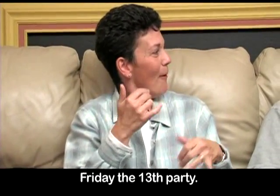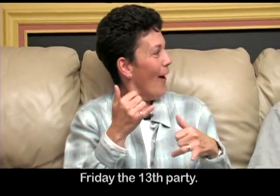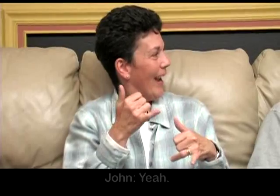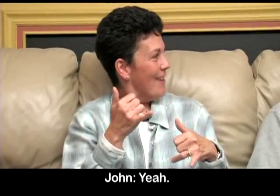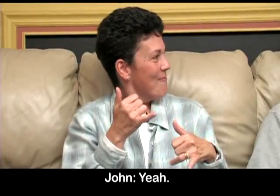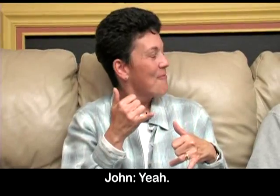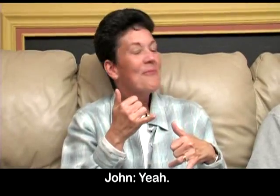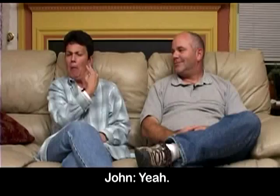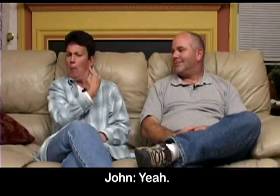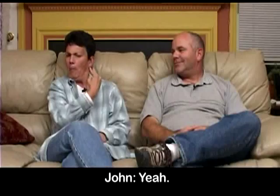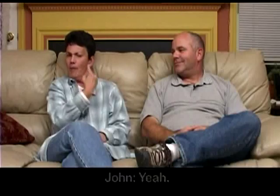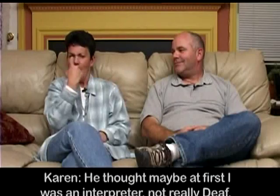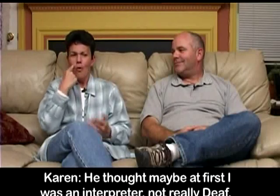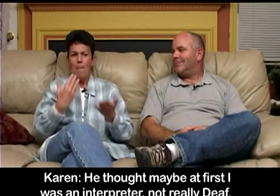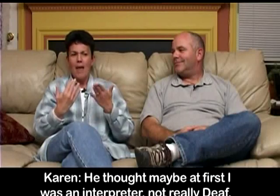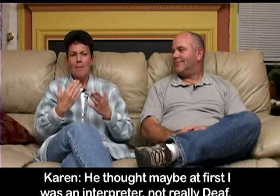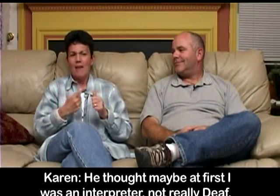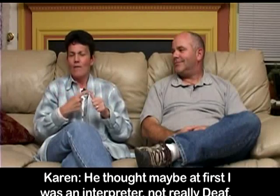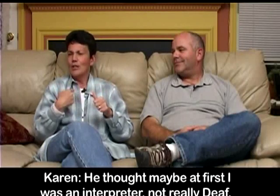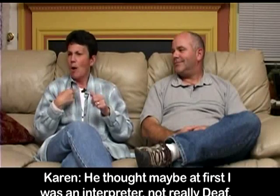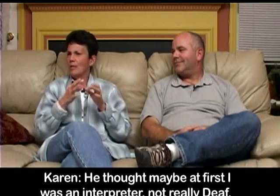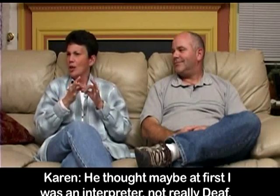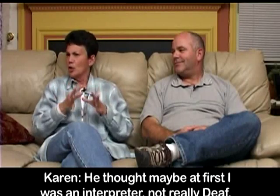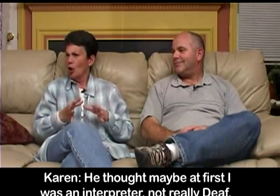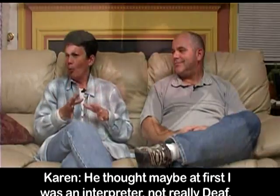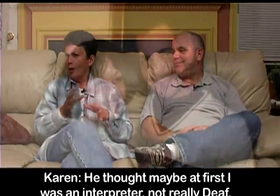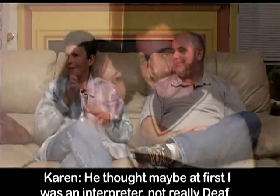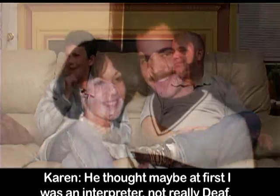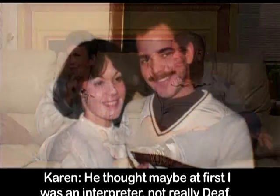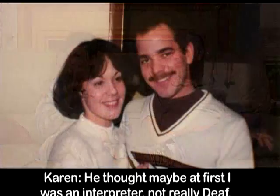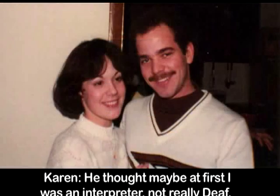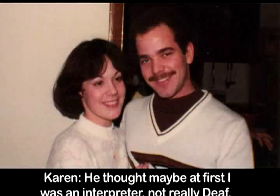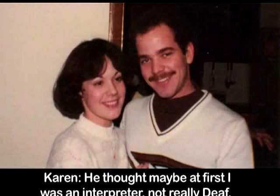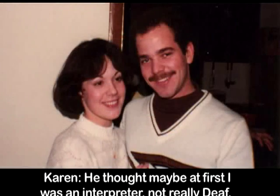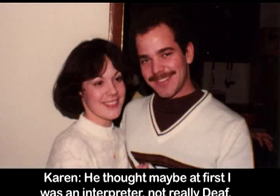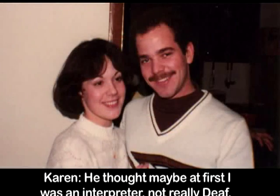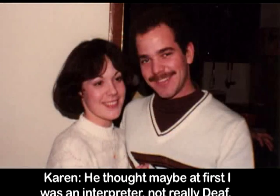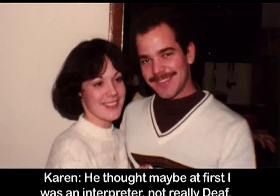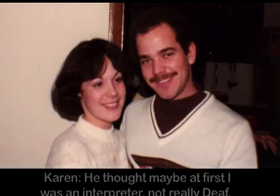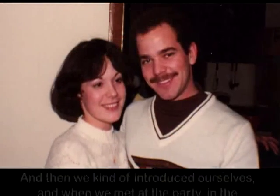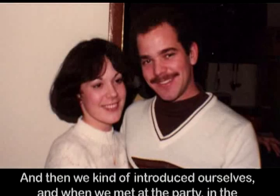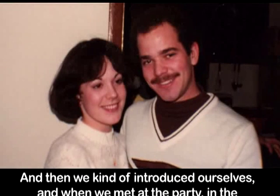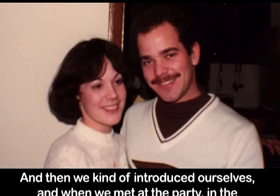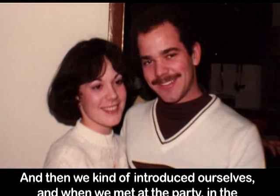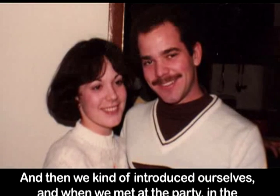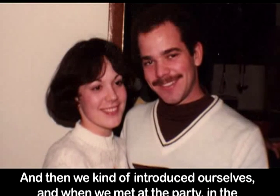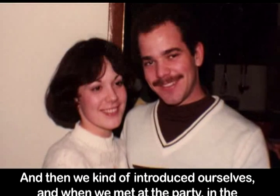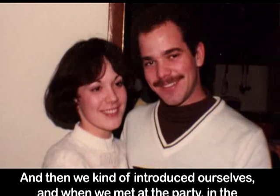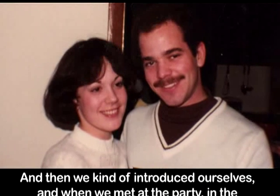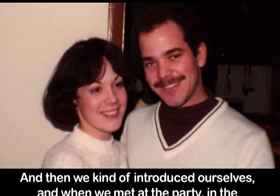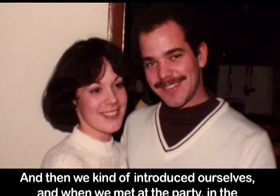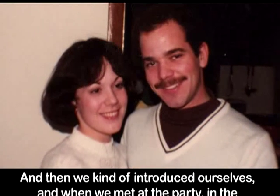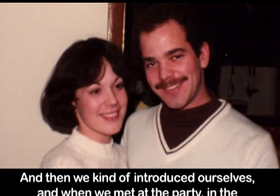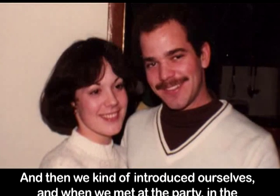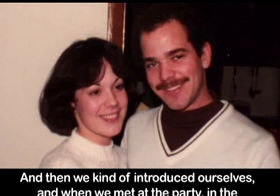party. He thought maybe at first I was an interpreter, not really a deaf. And then we kind of introduced